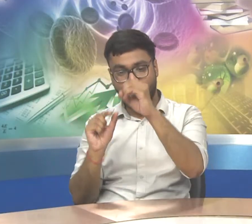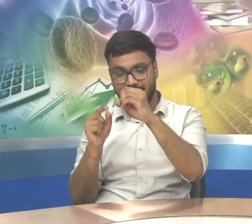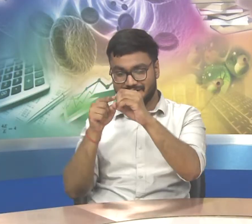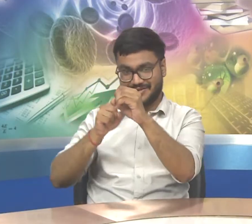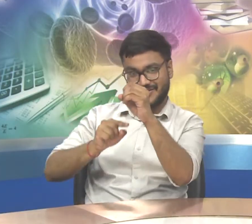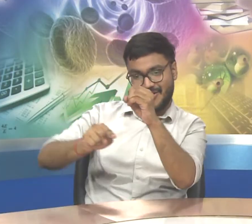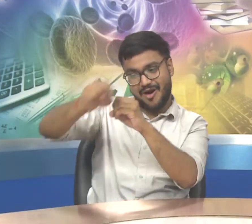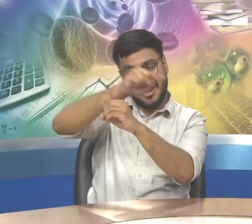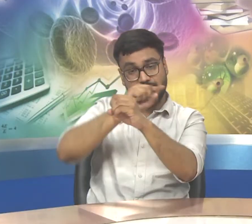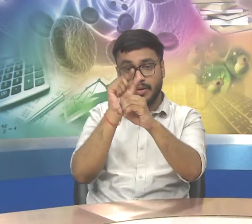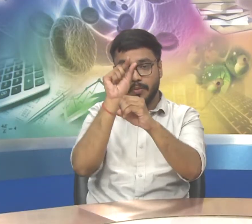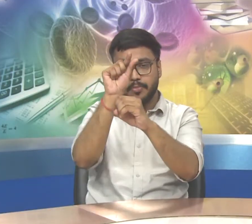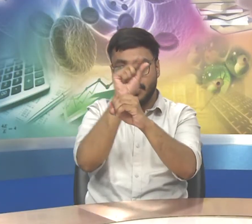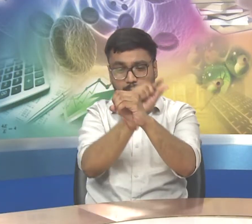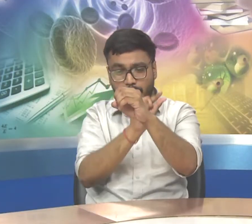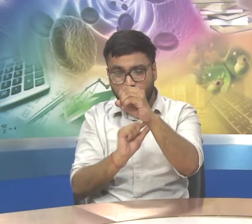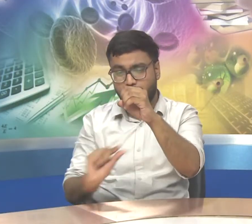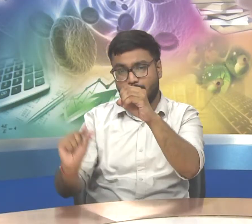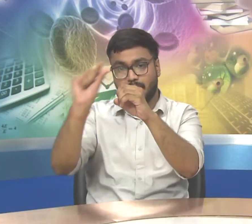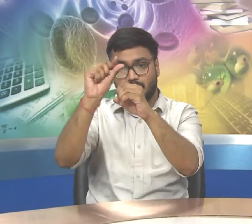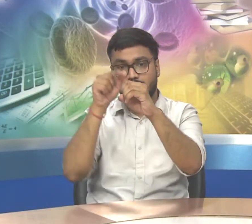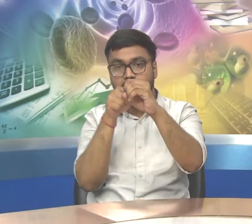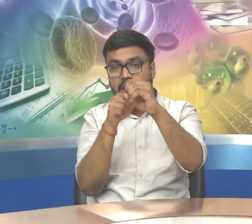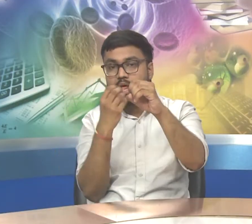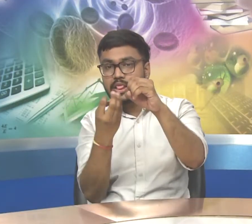and second in carbon,